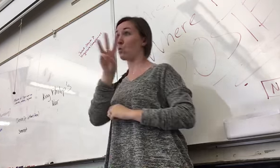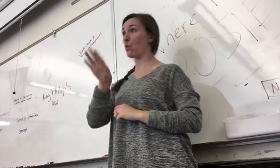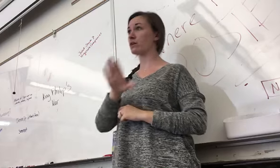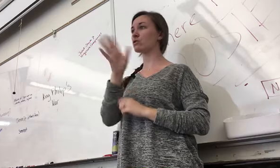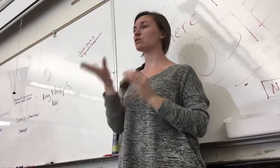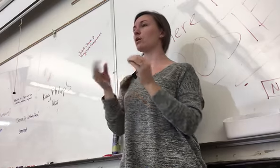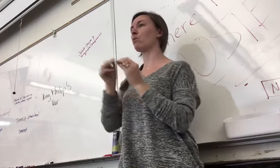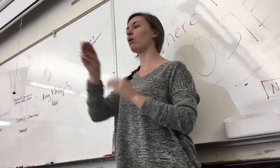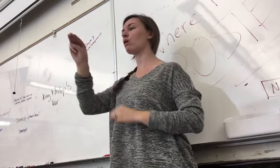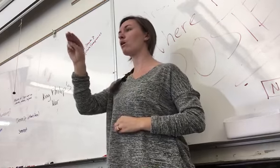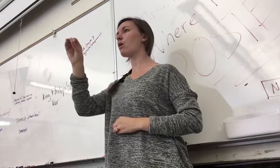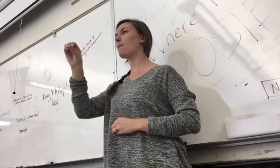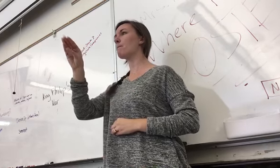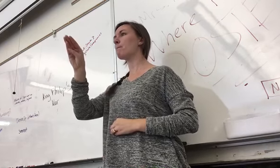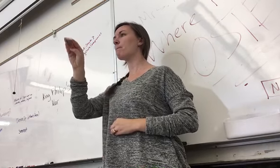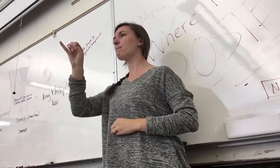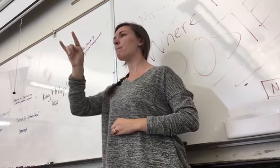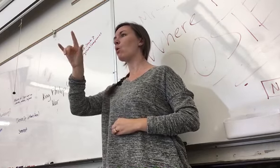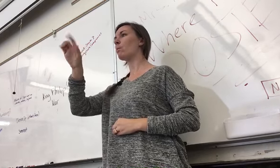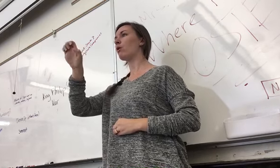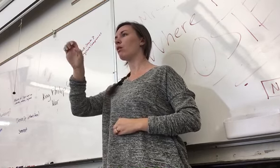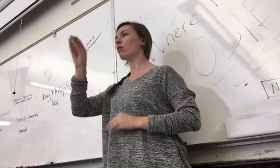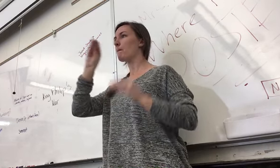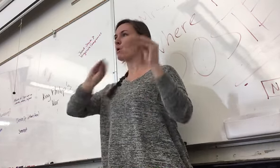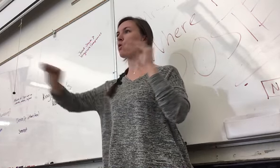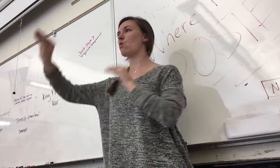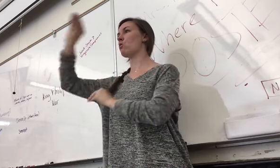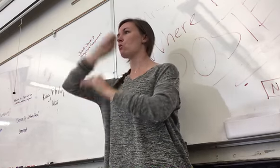the Southwest are going to be more permanent tribes.